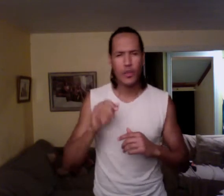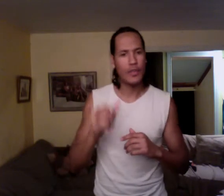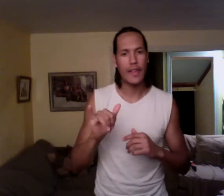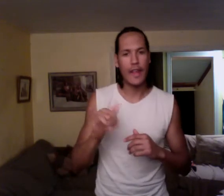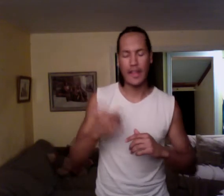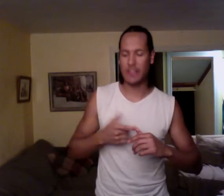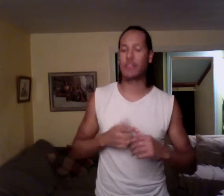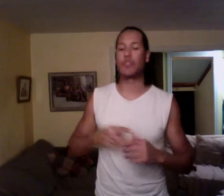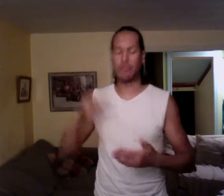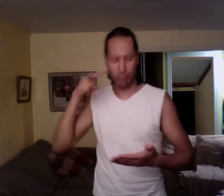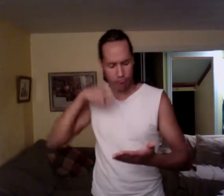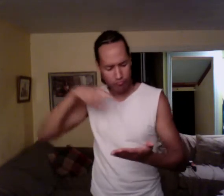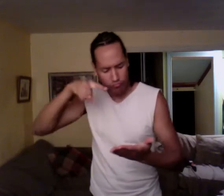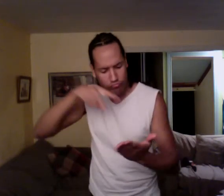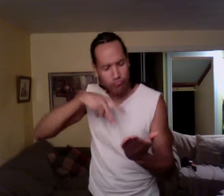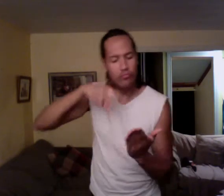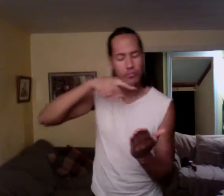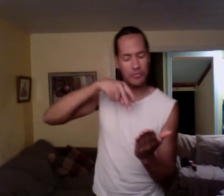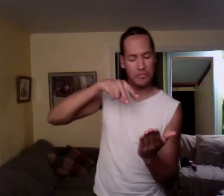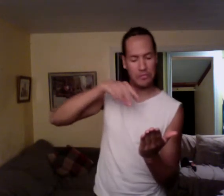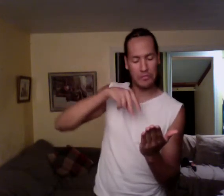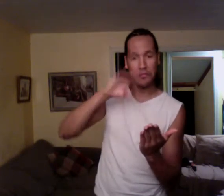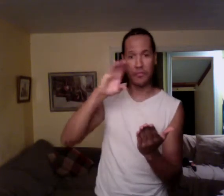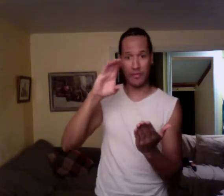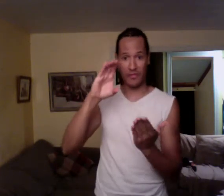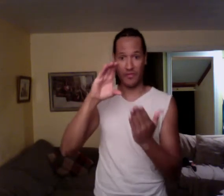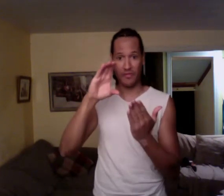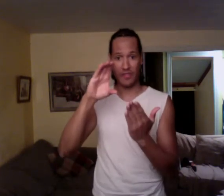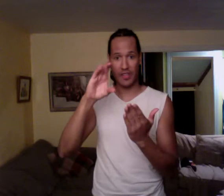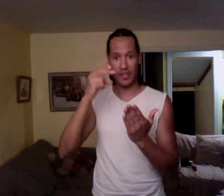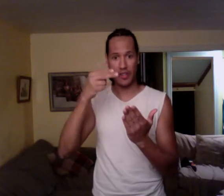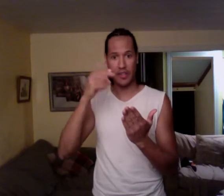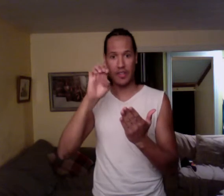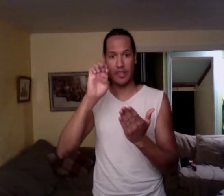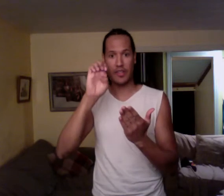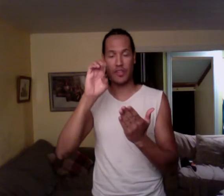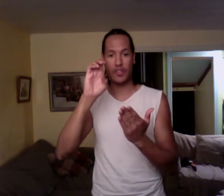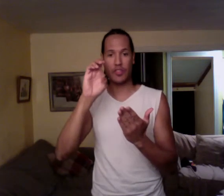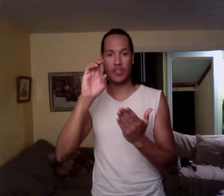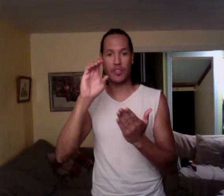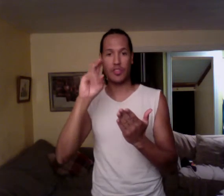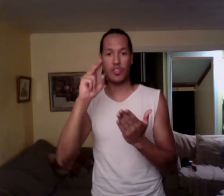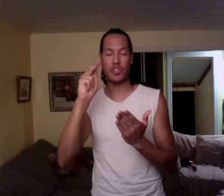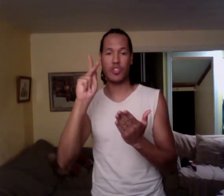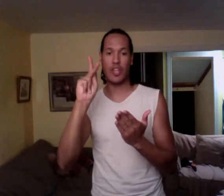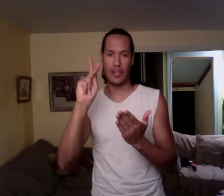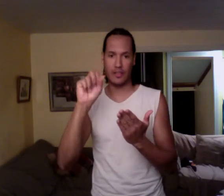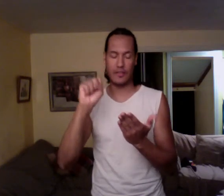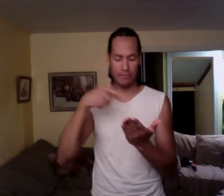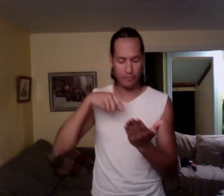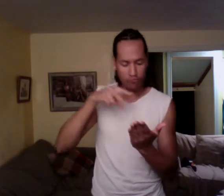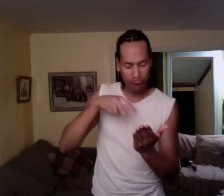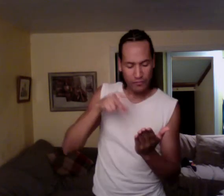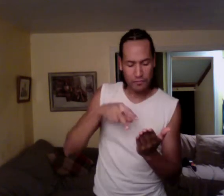of your corporation. If it's really huge and you're talking, several hundreds or even thousands